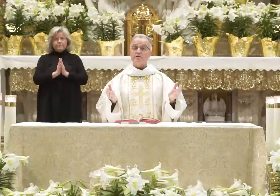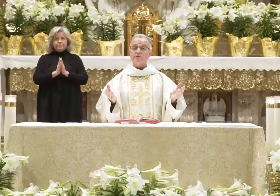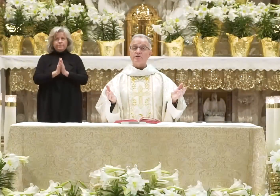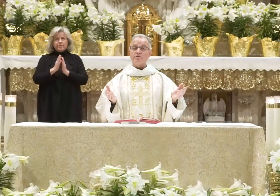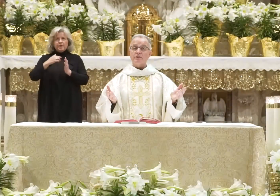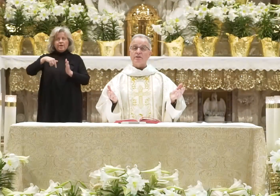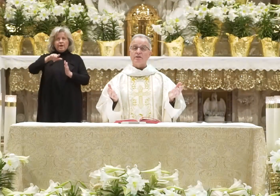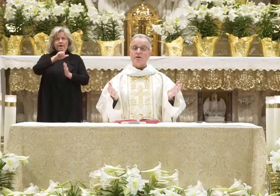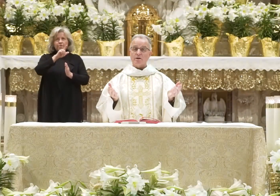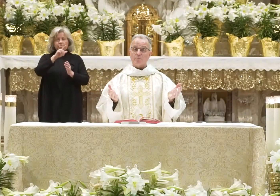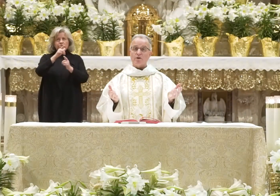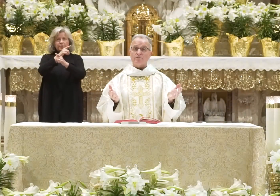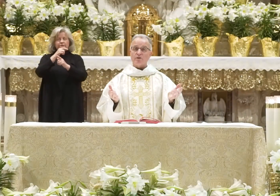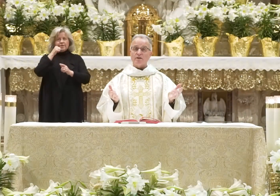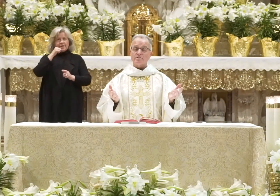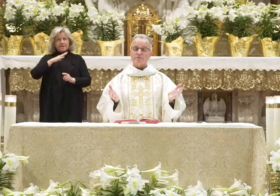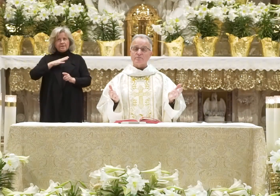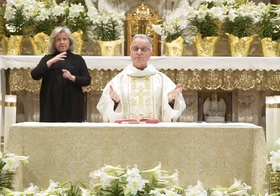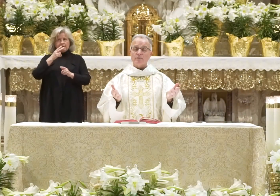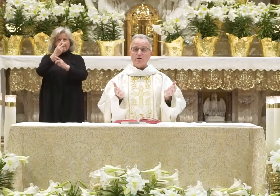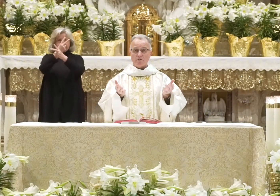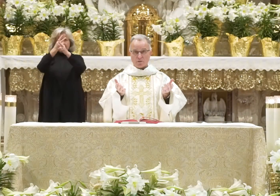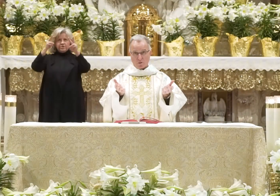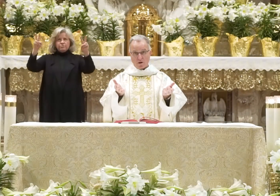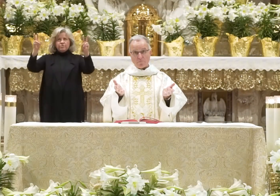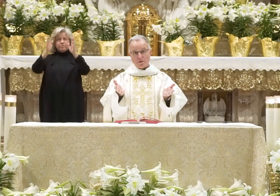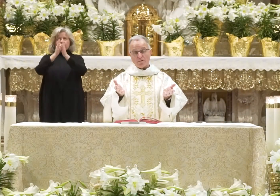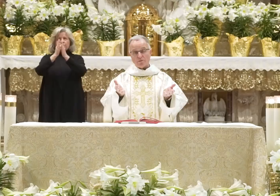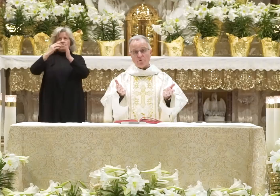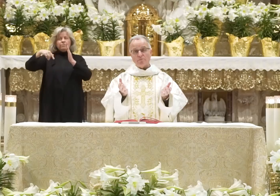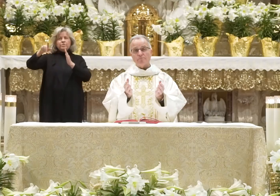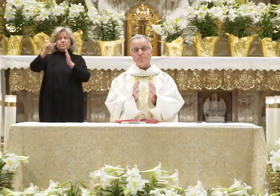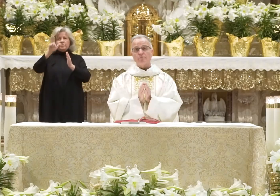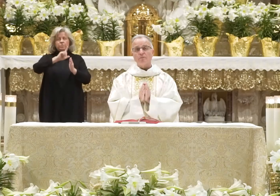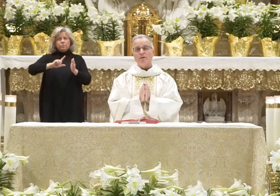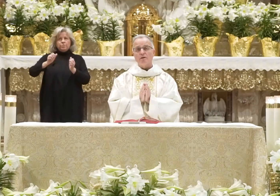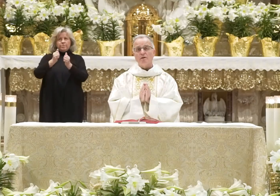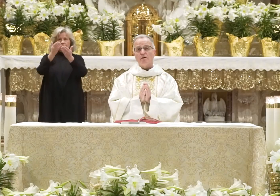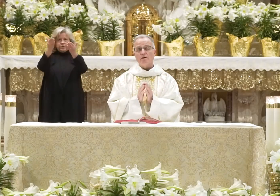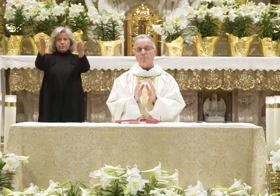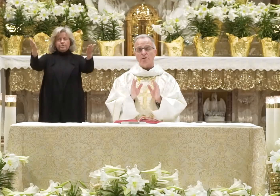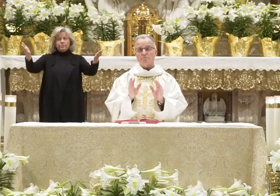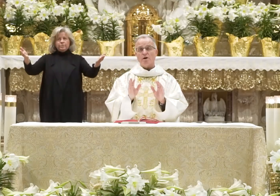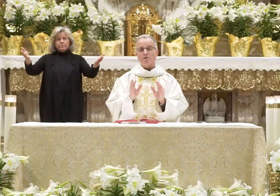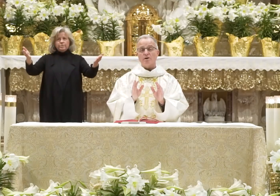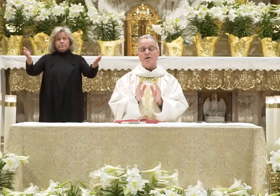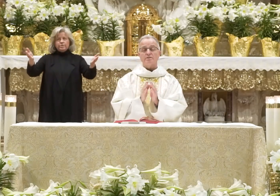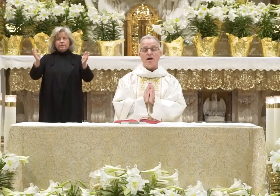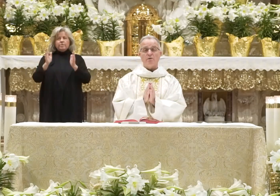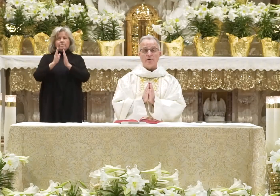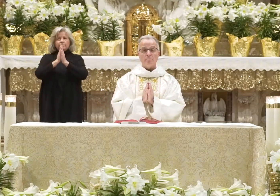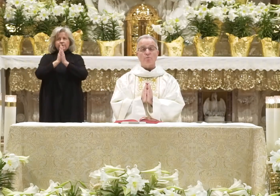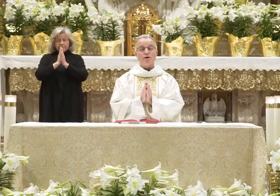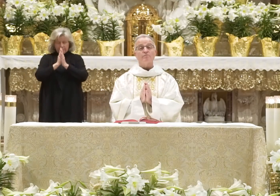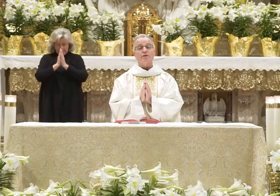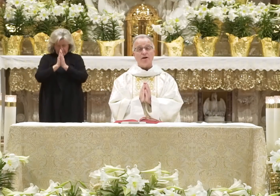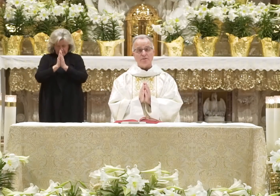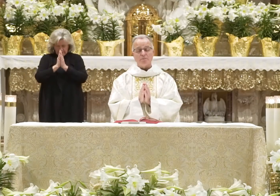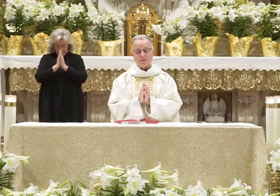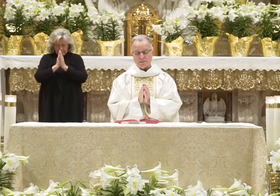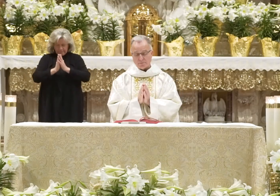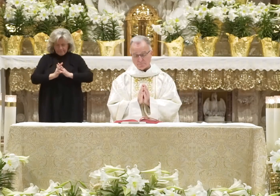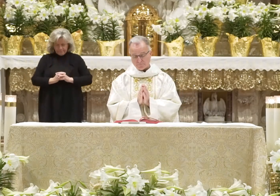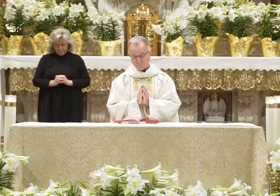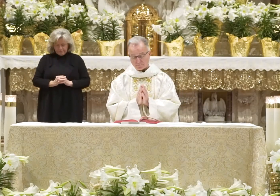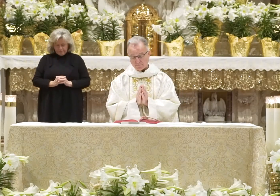Our Lady of Victory, pray for us. The Lord be with you. And with your spirit. Please bow your heads now and pray for